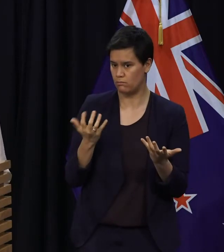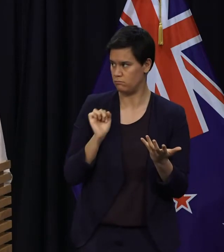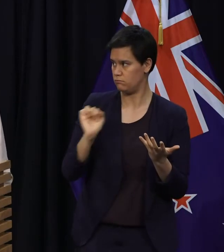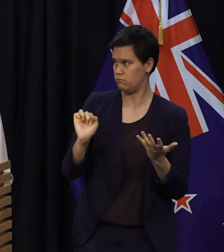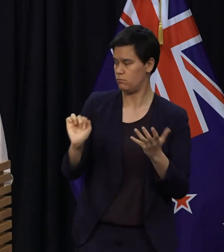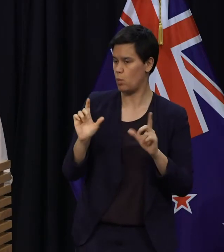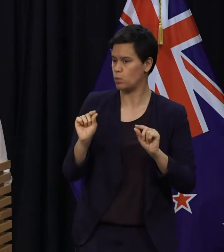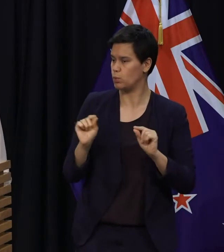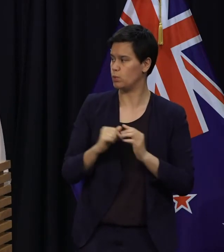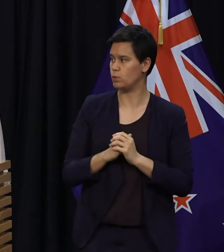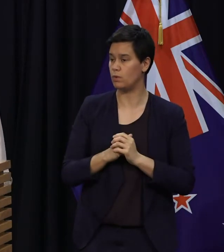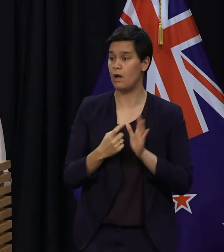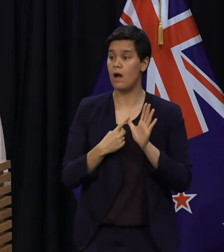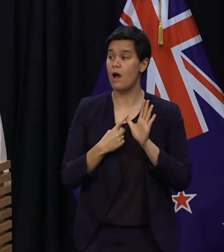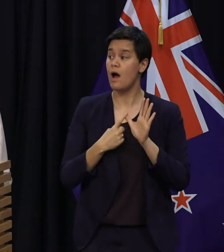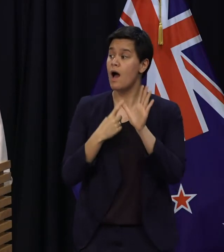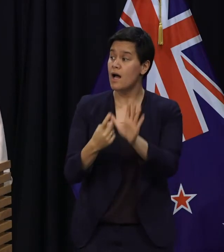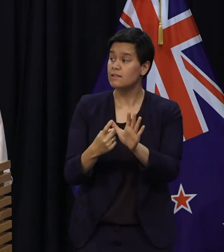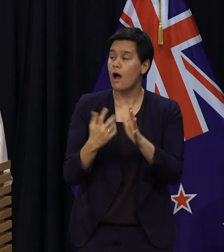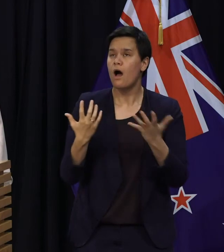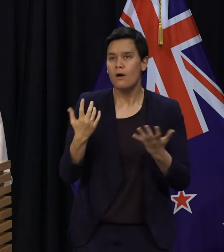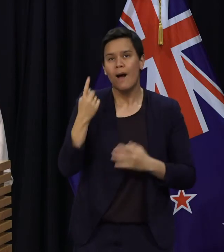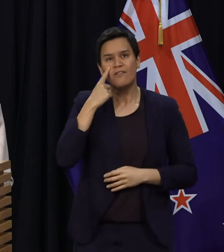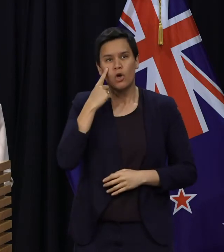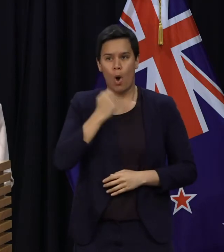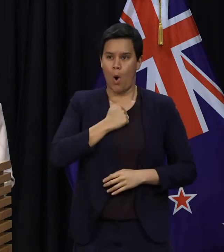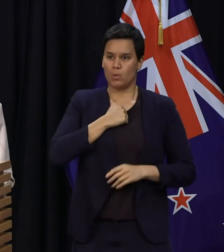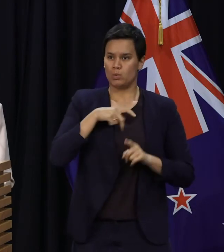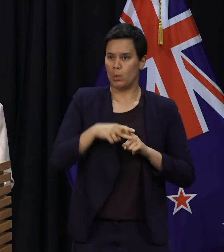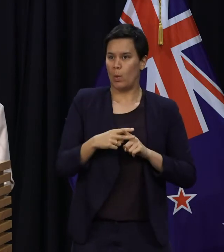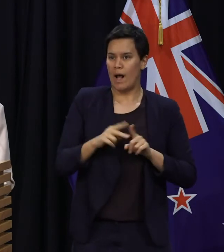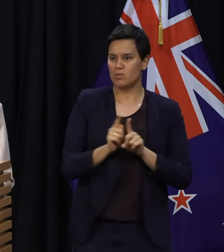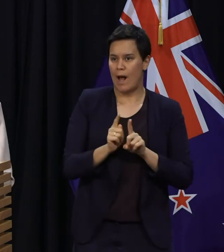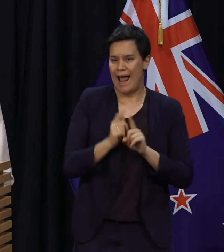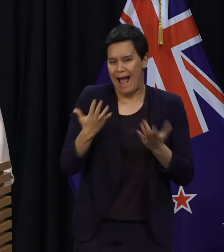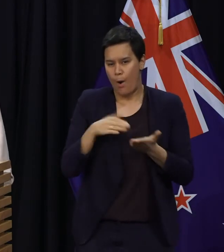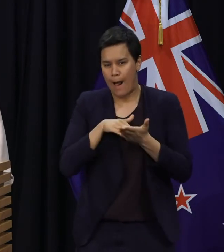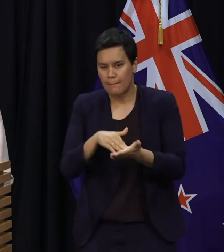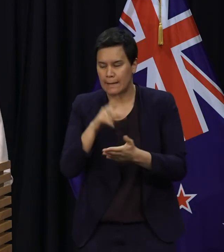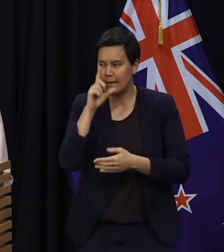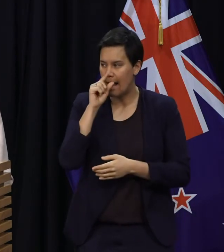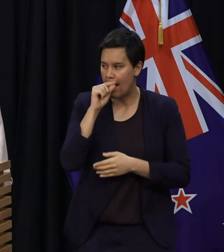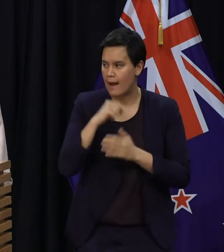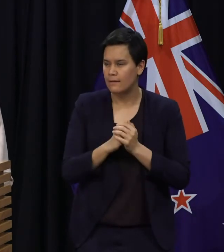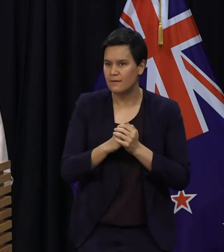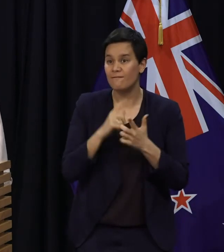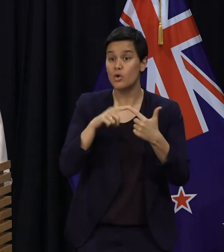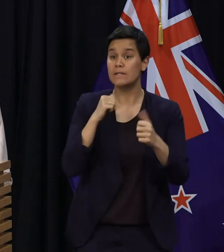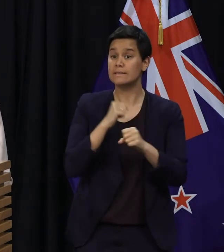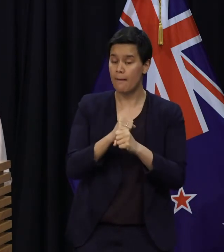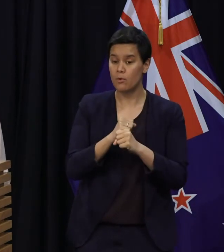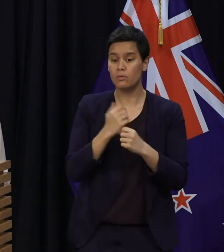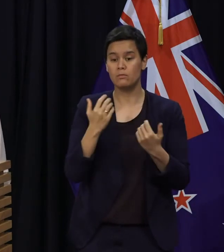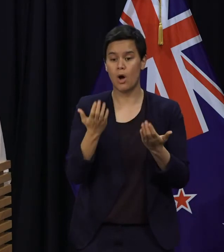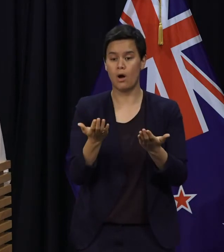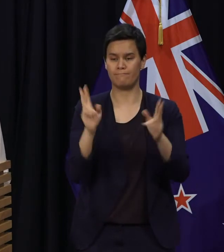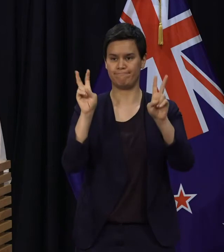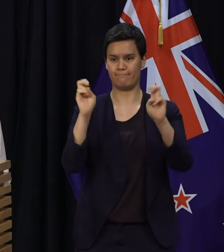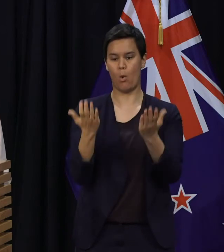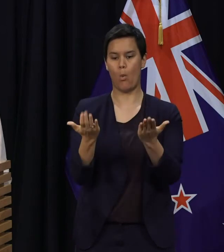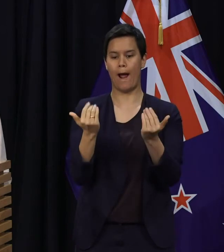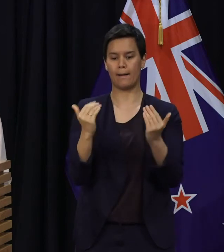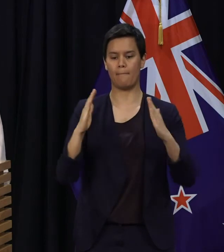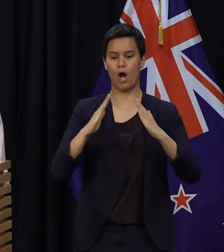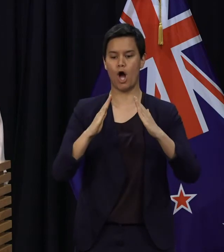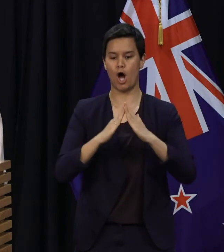the levers that we have increasingly been some of those products, and one of the products, like for instance those loans, welcome home loans and so on,